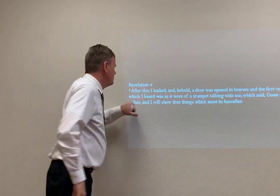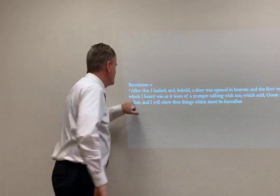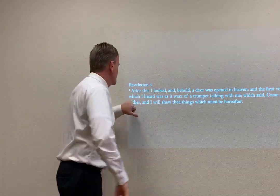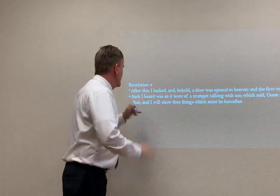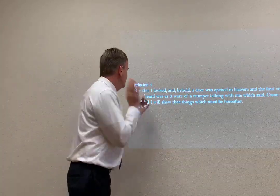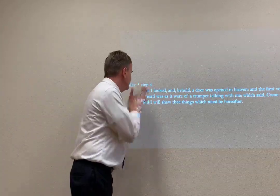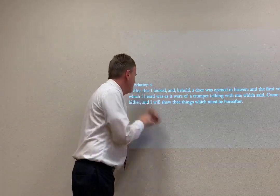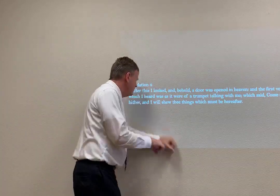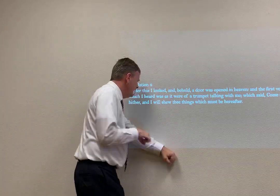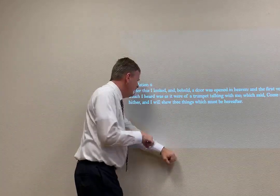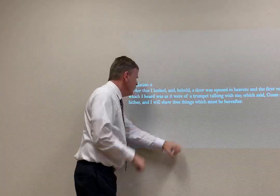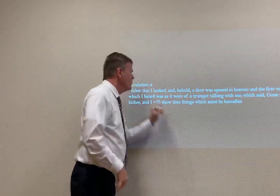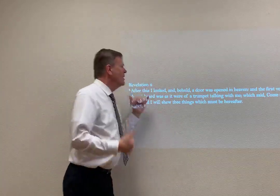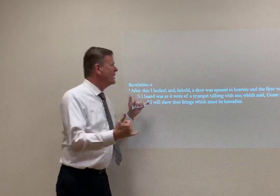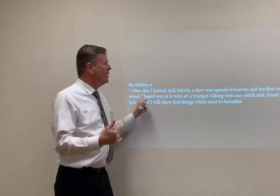problems to him. Okay?